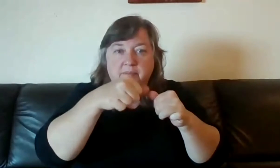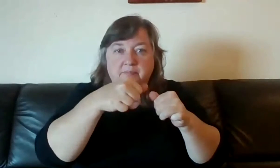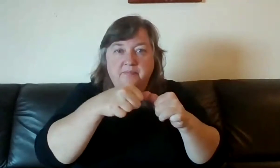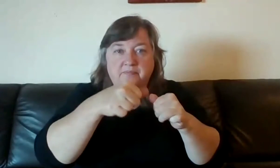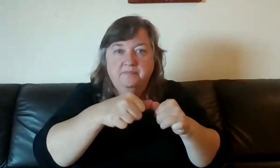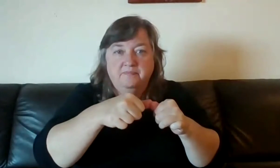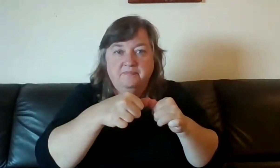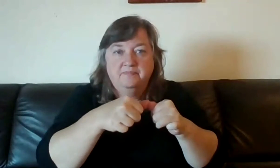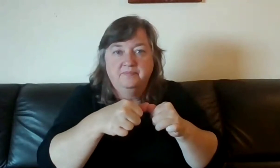thumb.